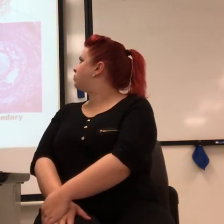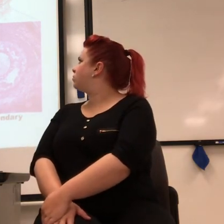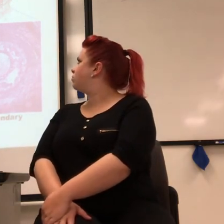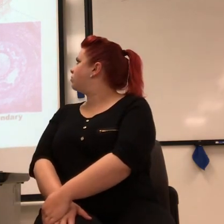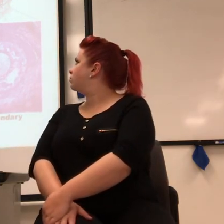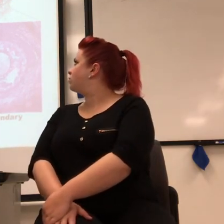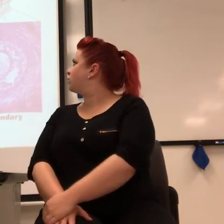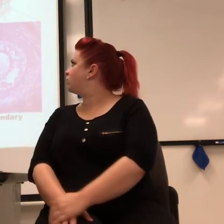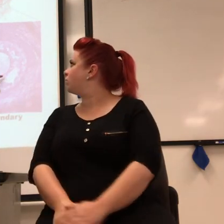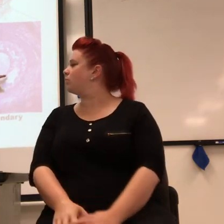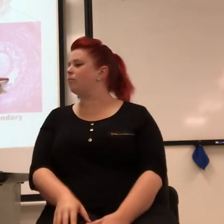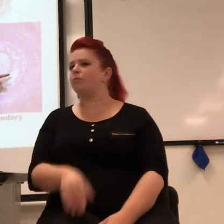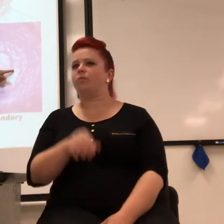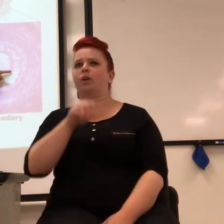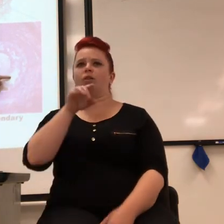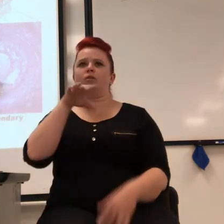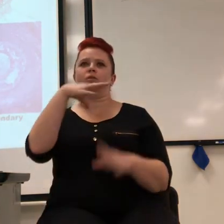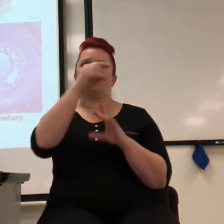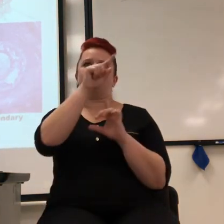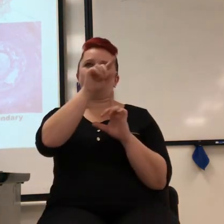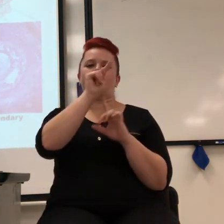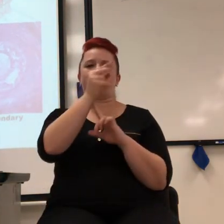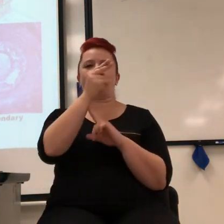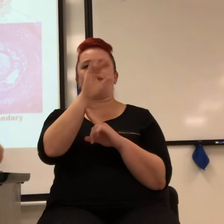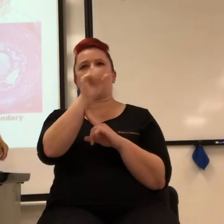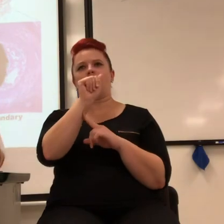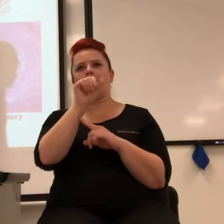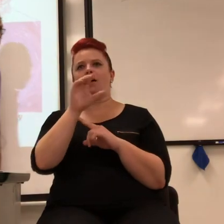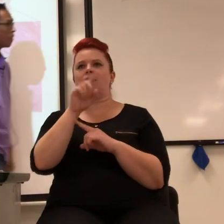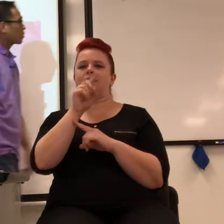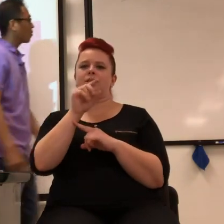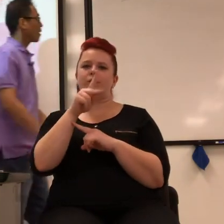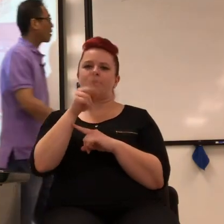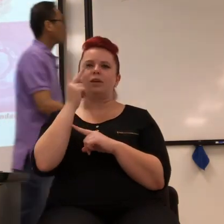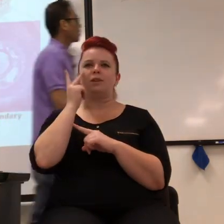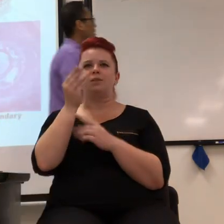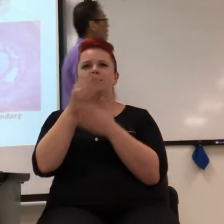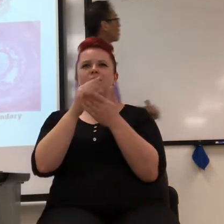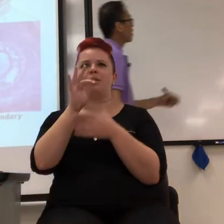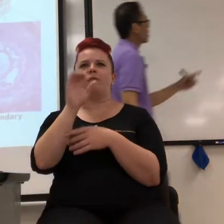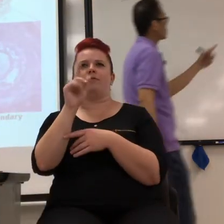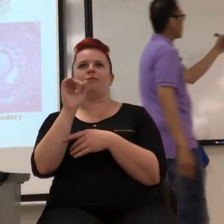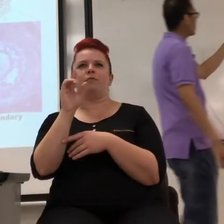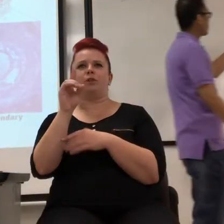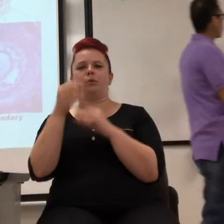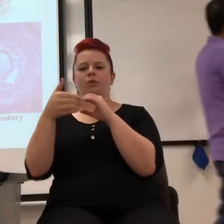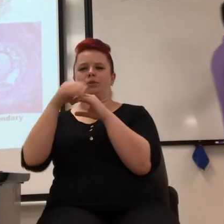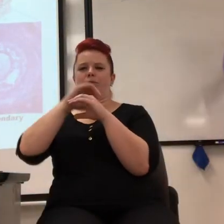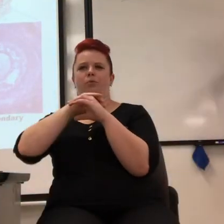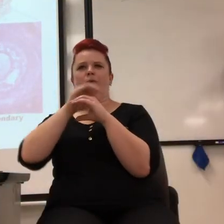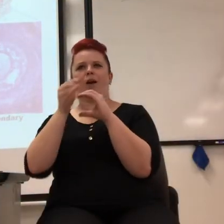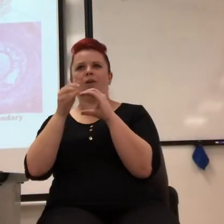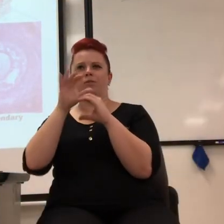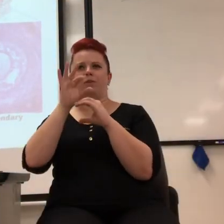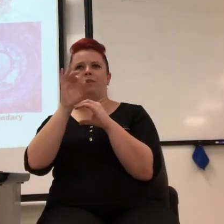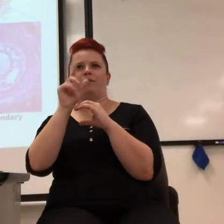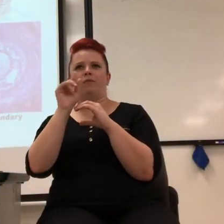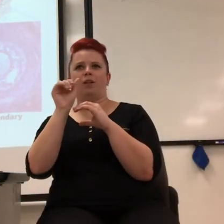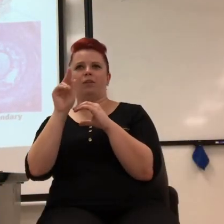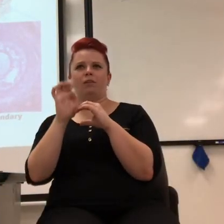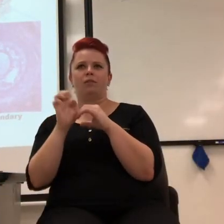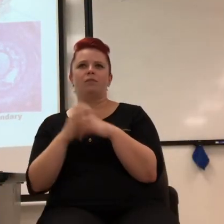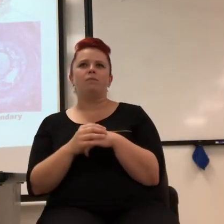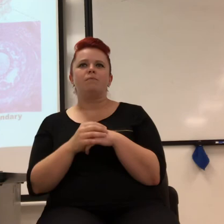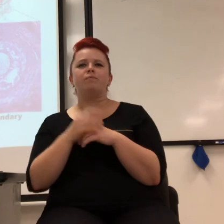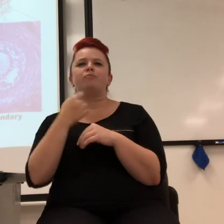Figa, ZP, start to see some fluid around the follicle there. So I put 20 here.